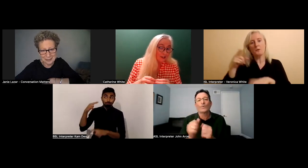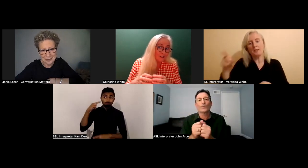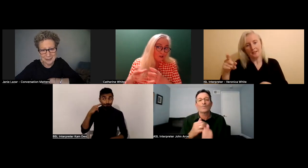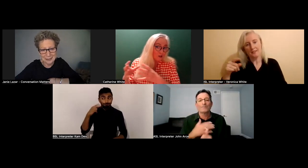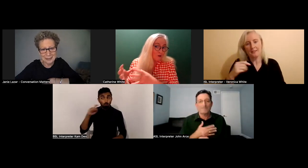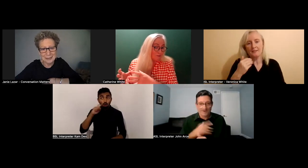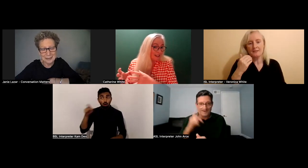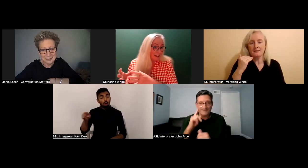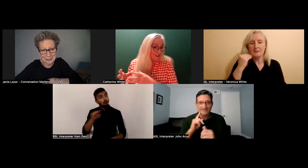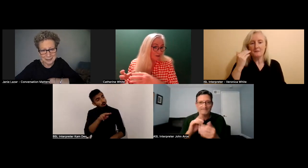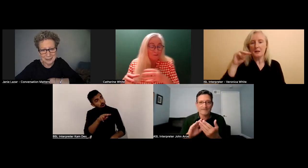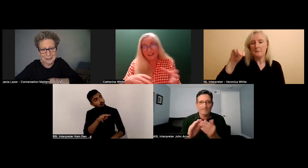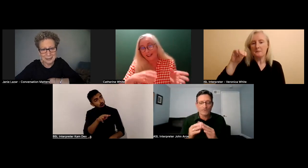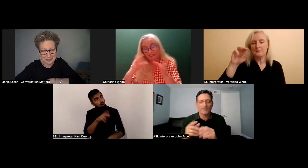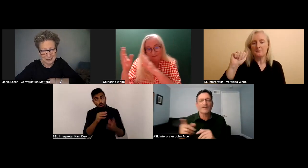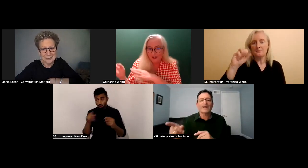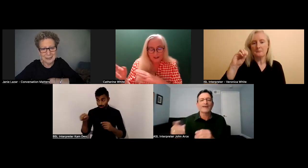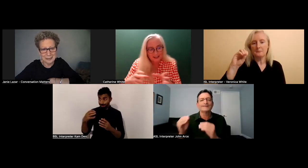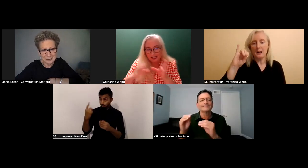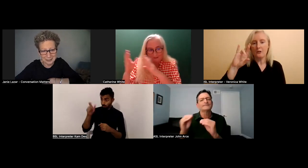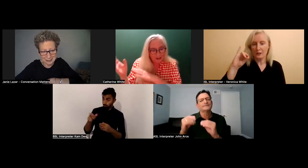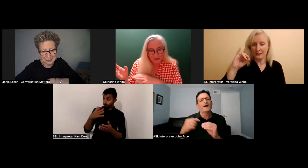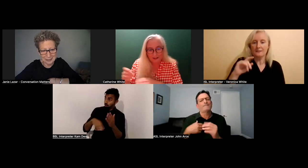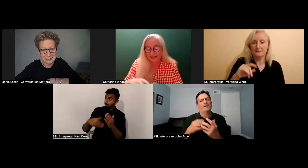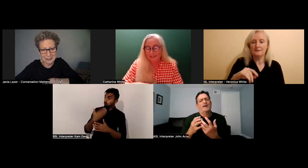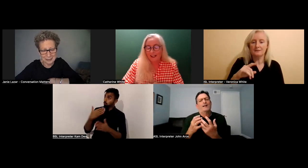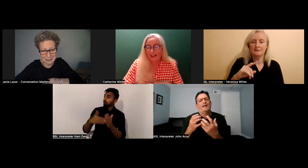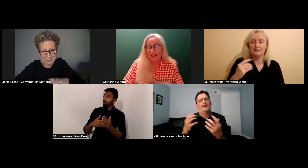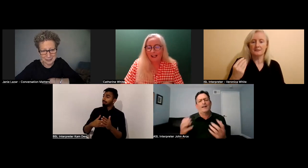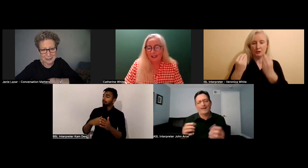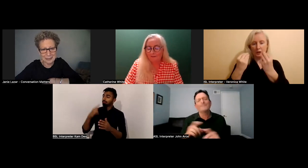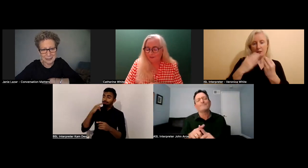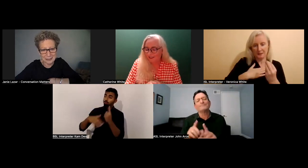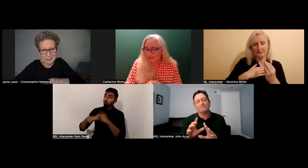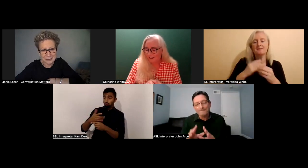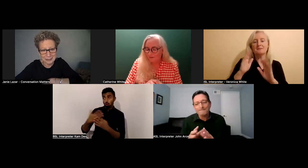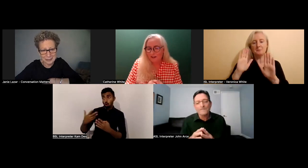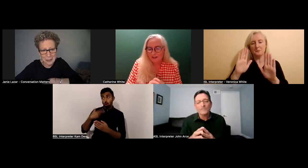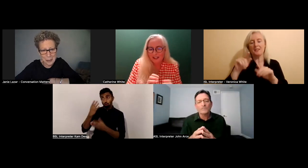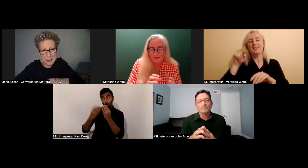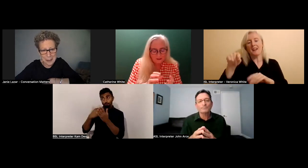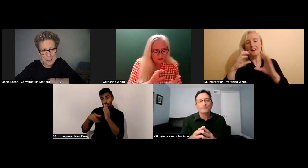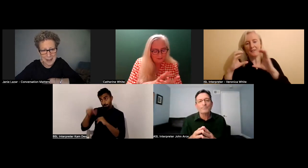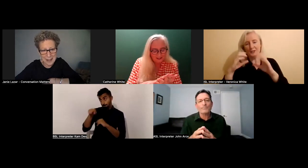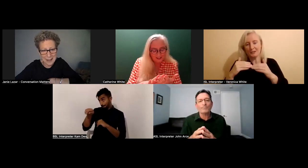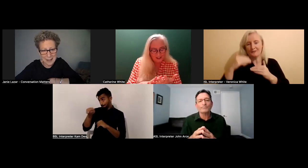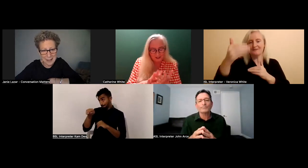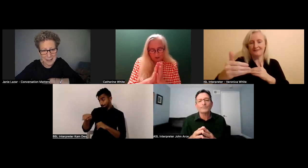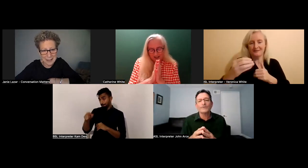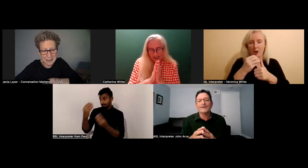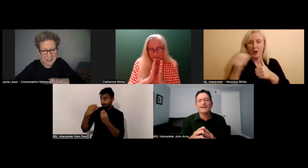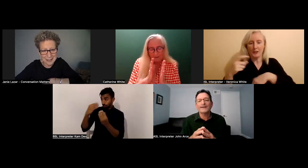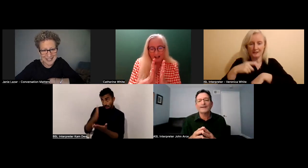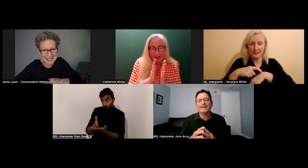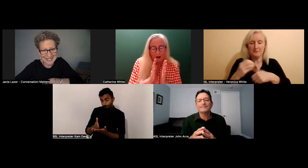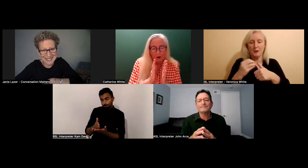community taught me a lot as well. But again, another time, another place. But just trying to pick up on some of the things that